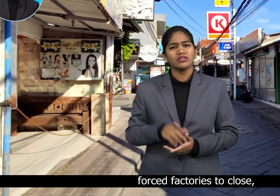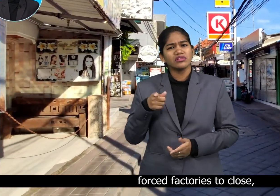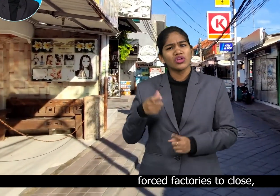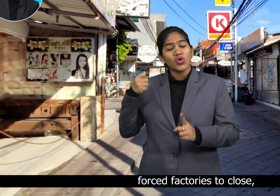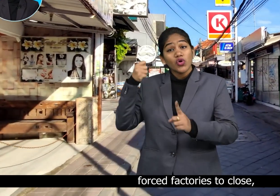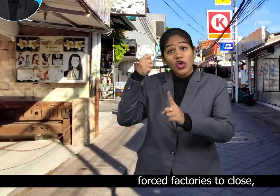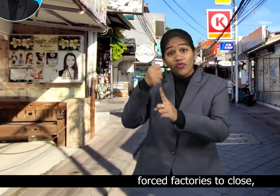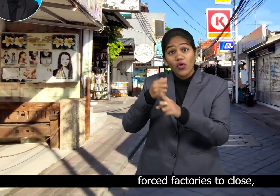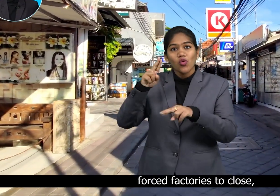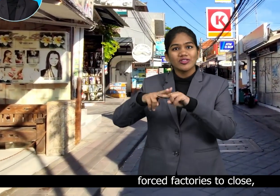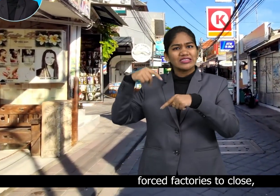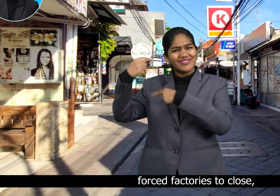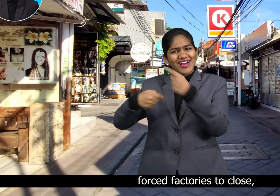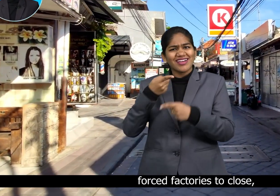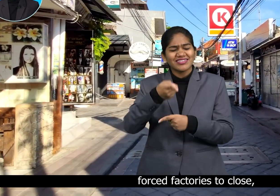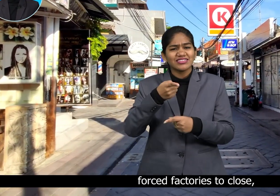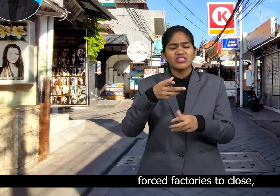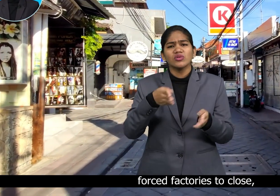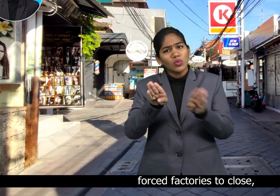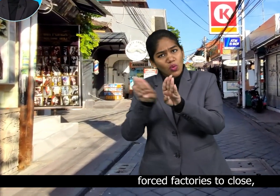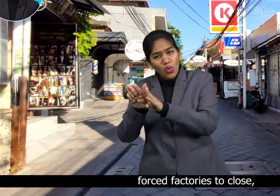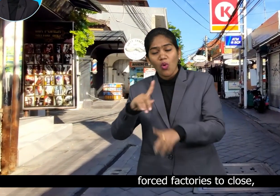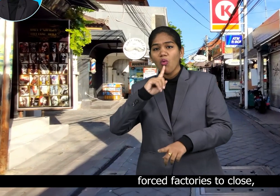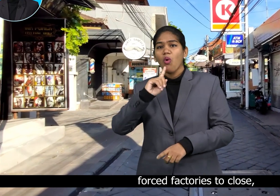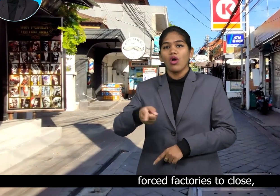forced factories to close,